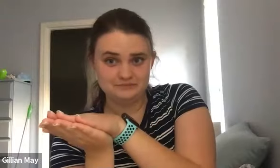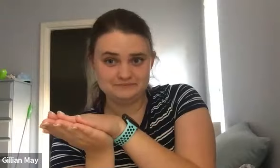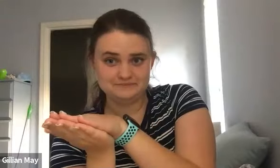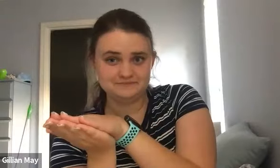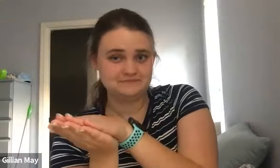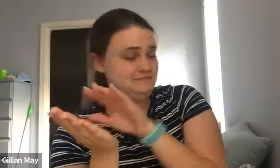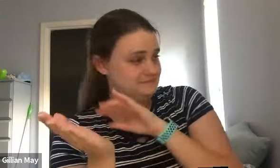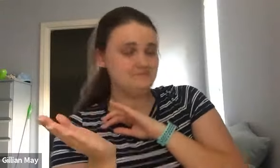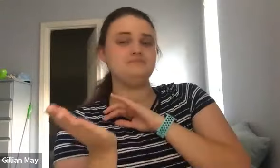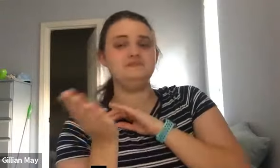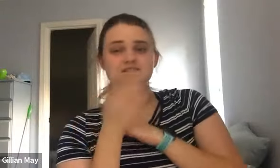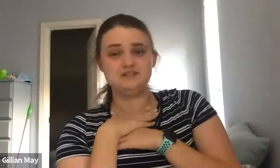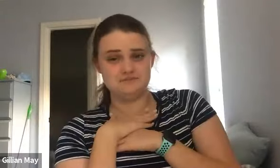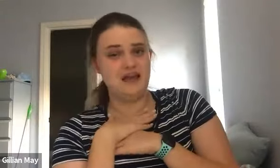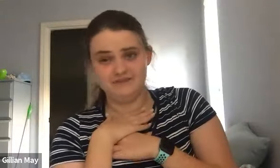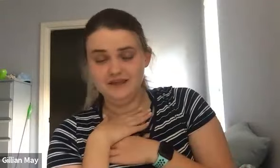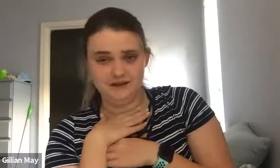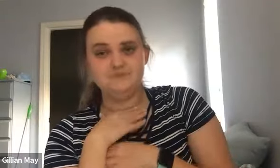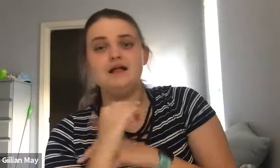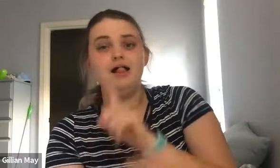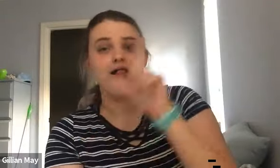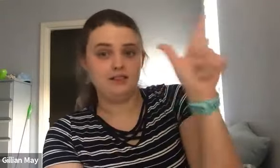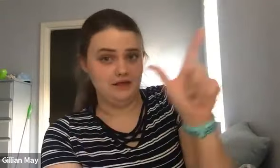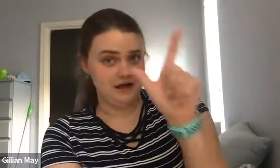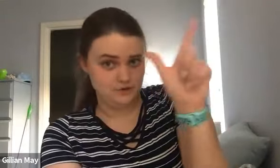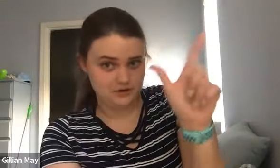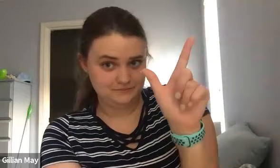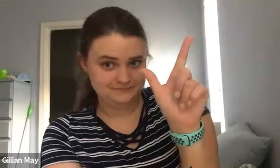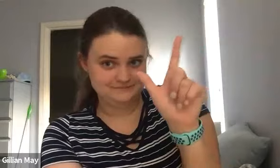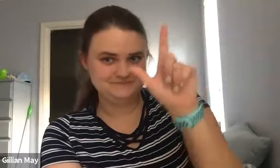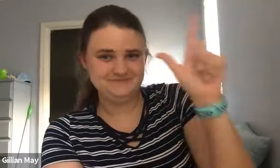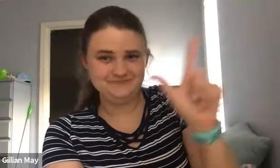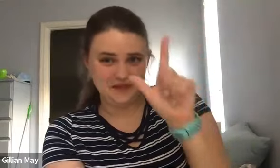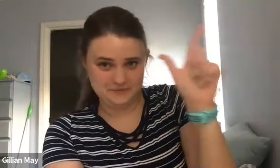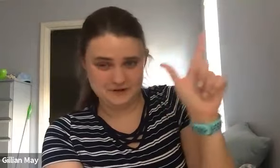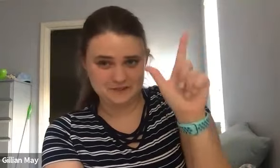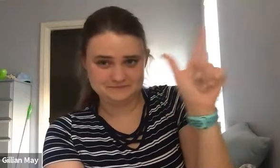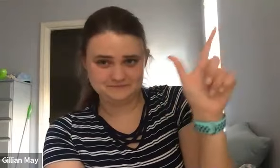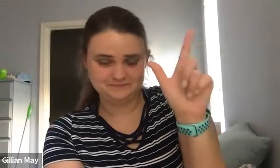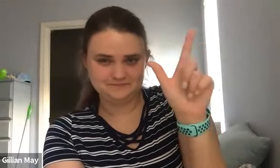School. Excuse me, have the hiccups. Library. Library.